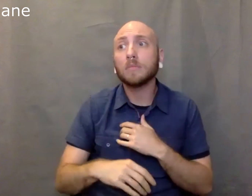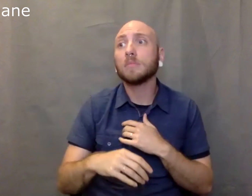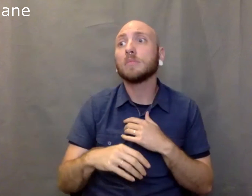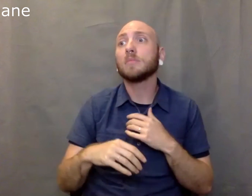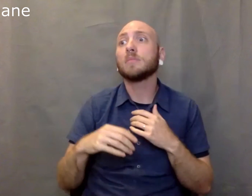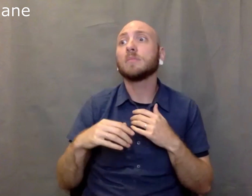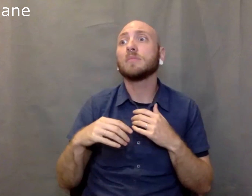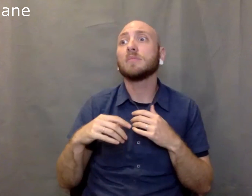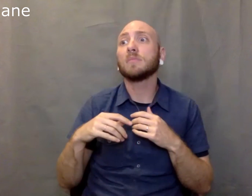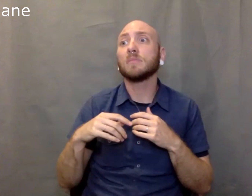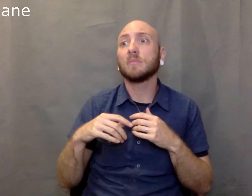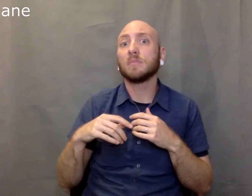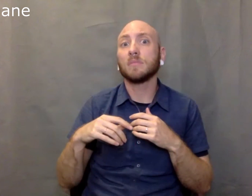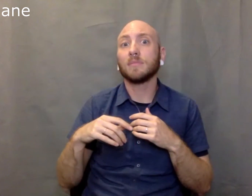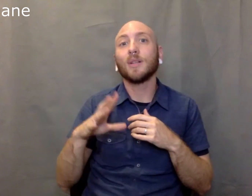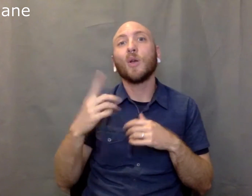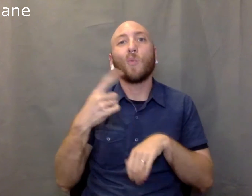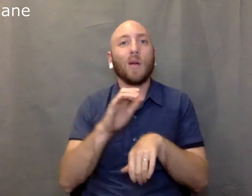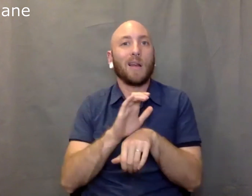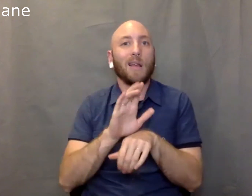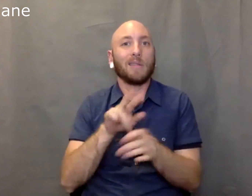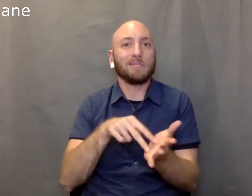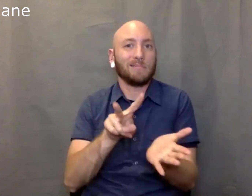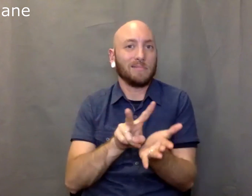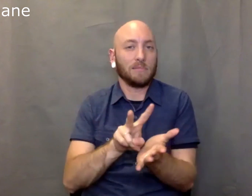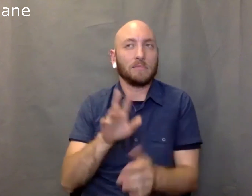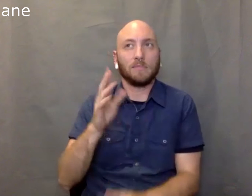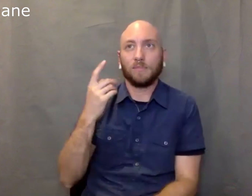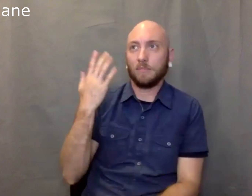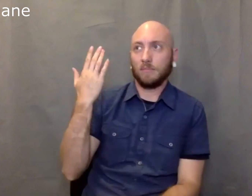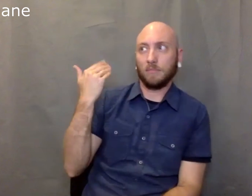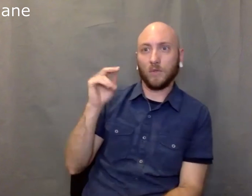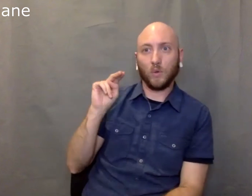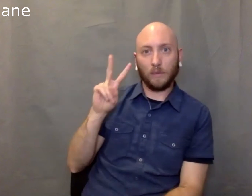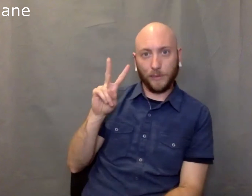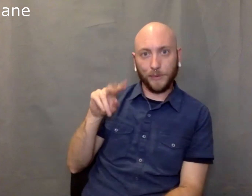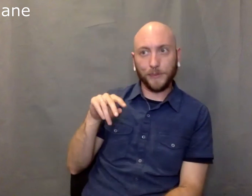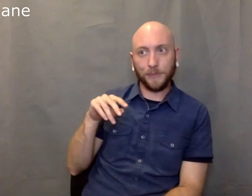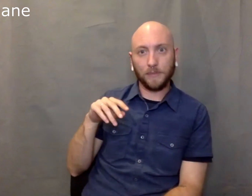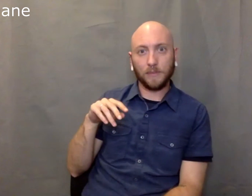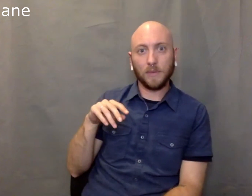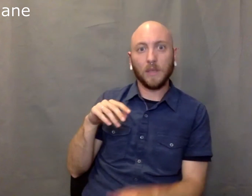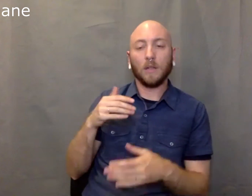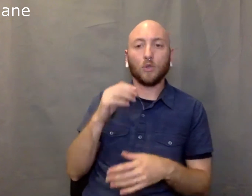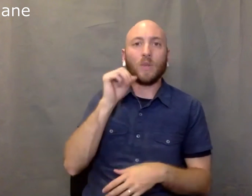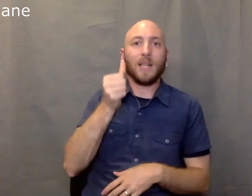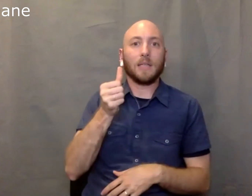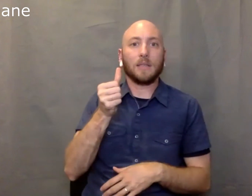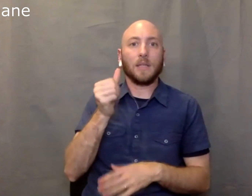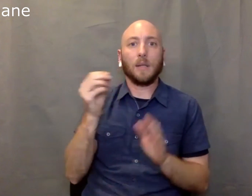then yeah, I had that one night slip, like I said, in November. And then I came back the next day, and everyone's like, "Oh my god!" Came back the next